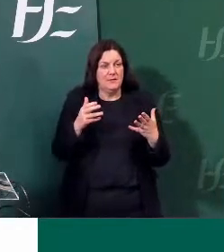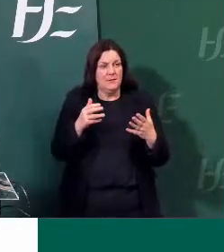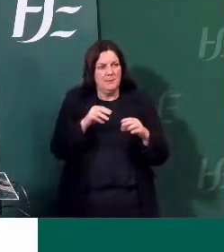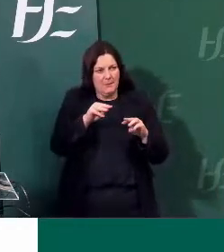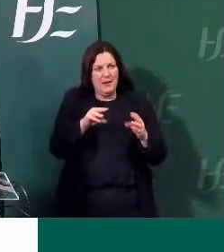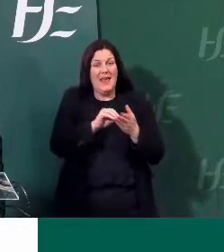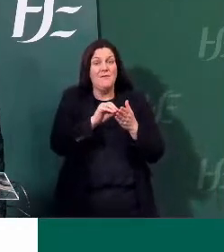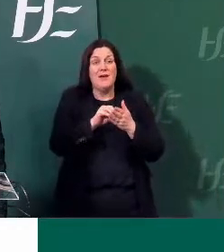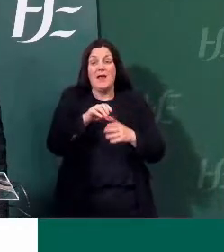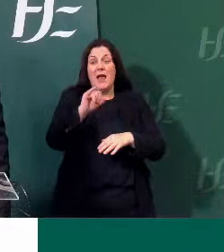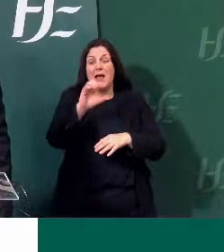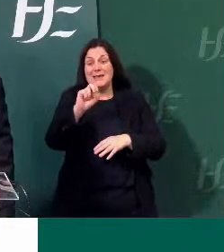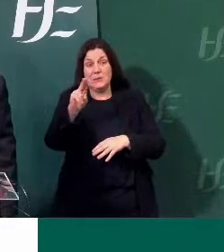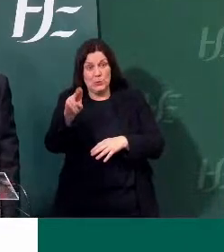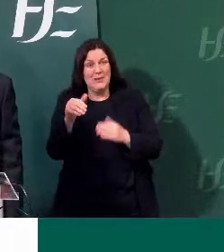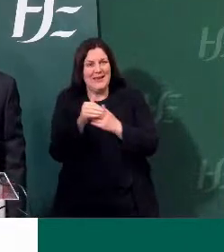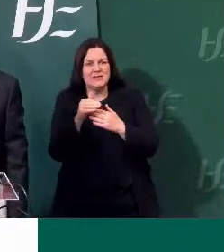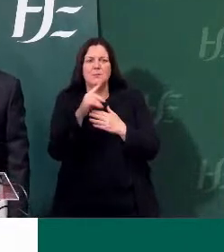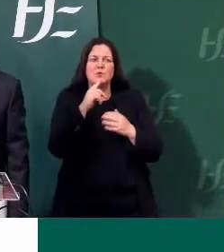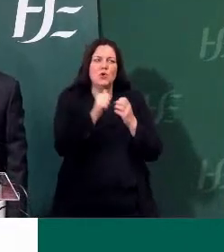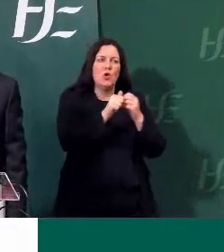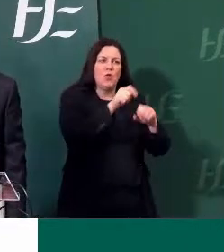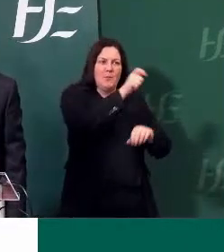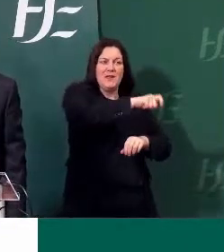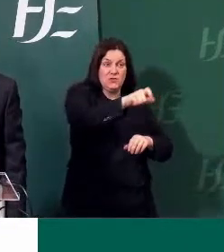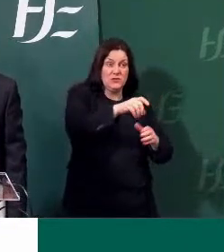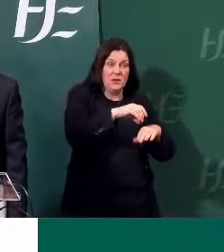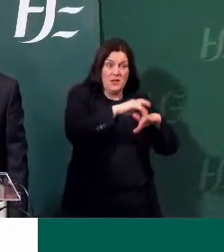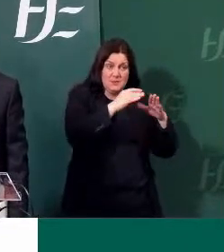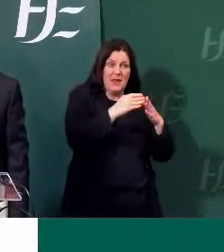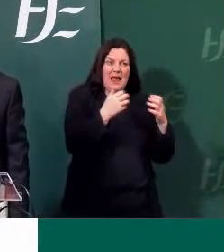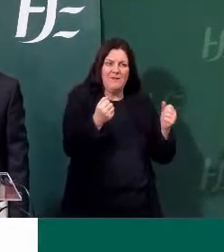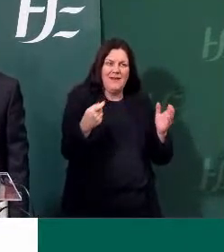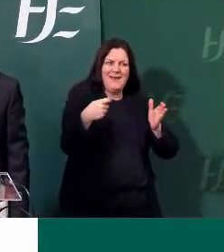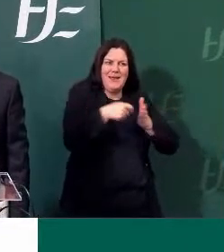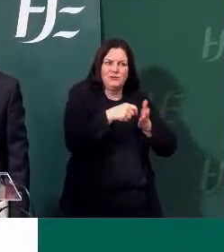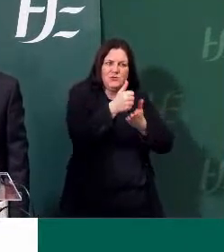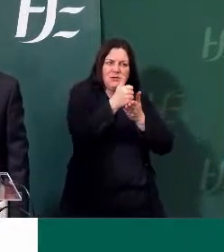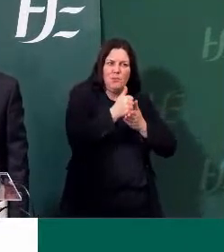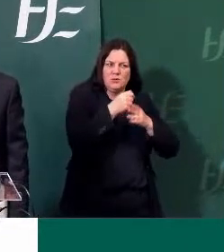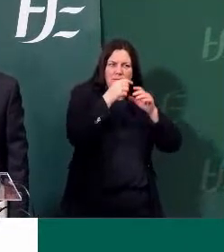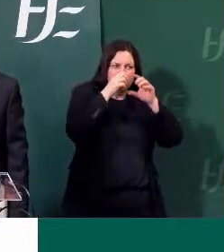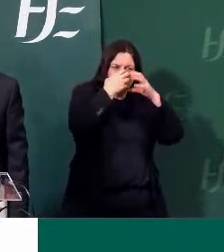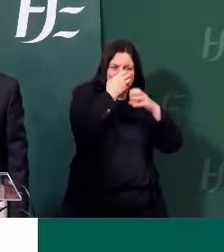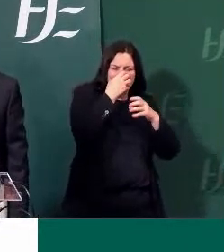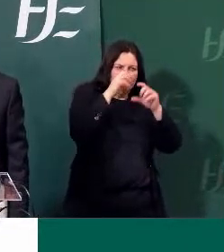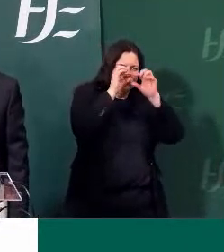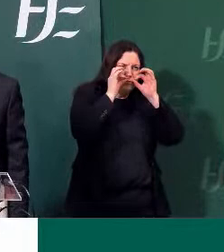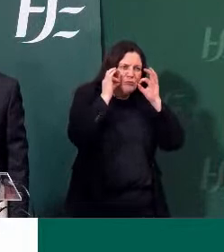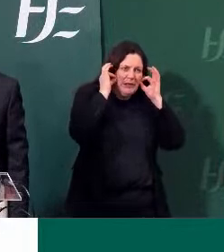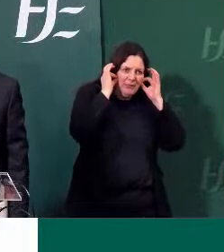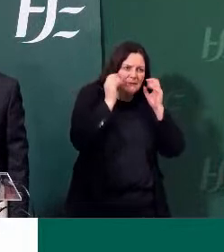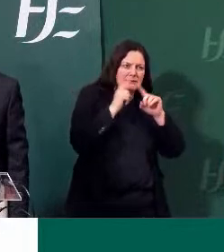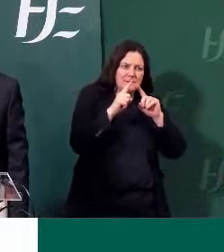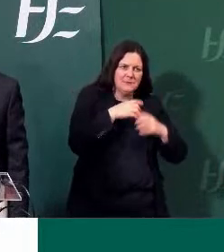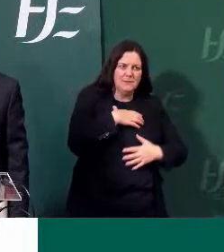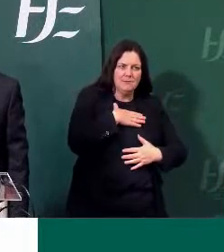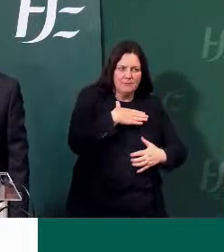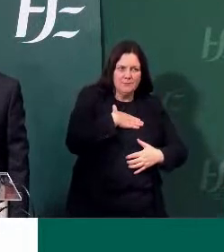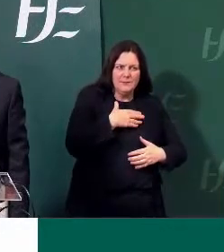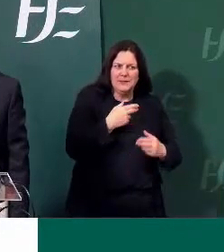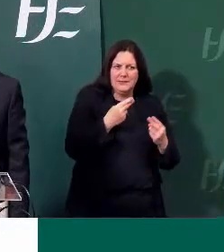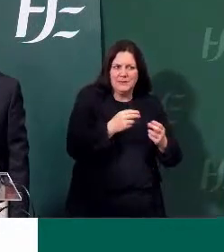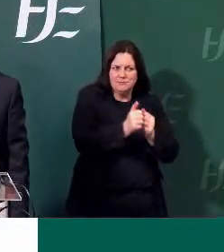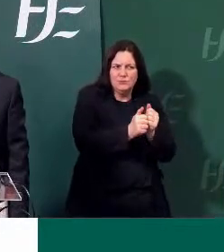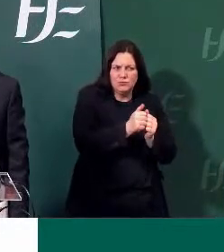oxygen or non-invasive ventilation, which underlines the strain that this virus is